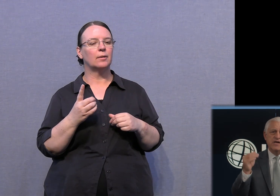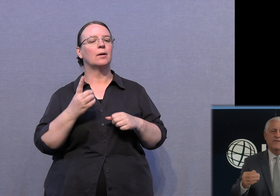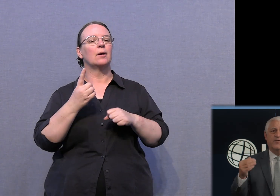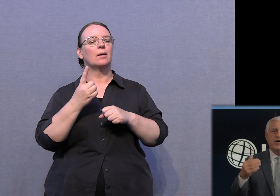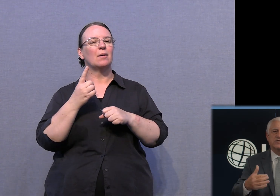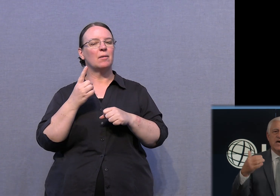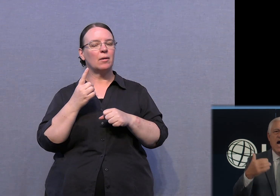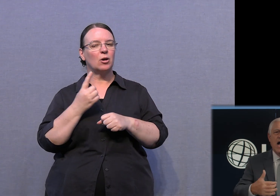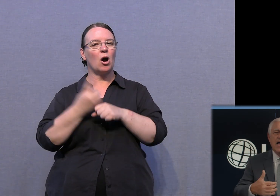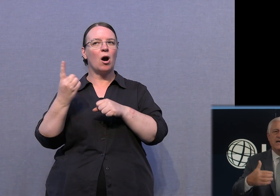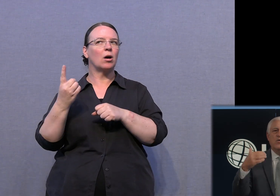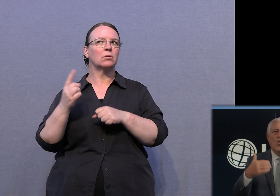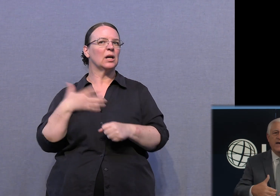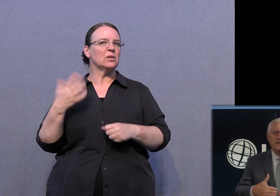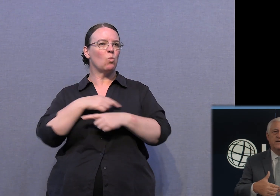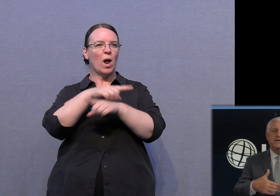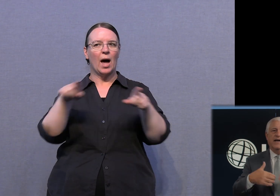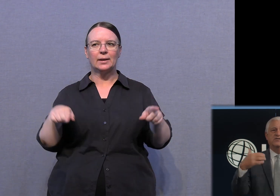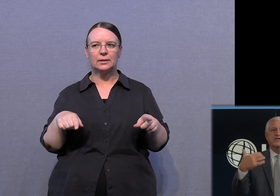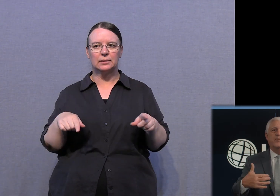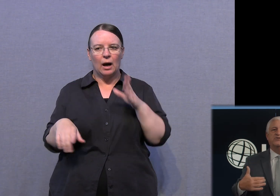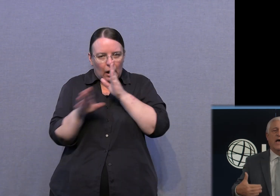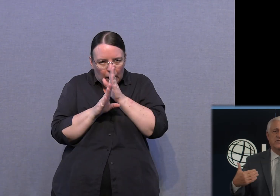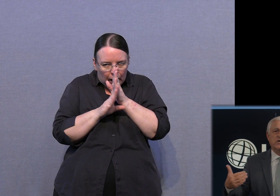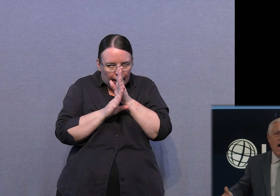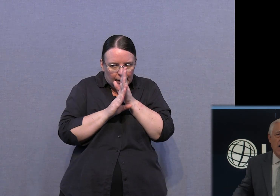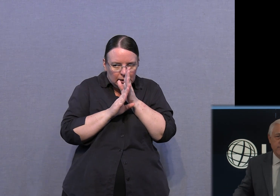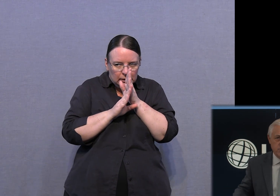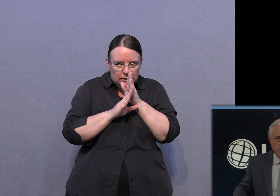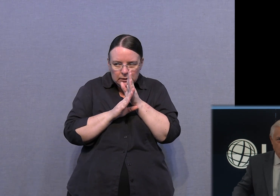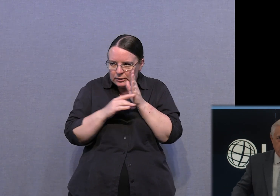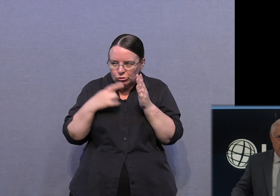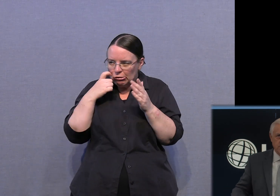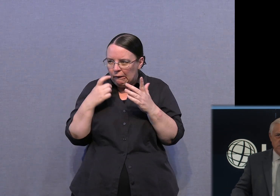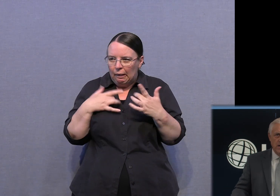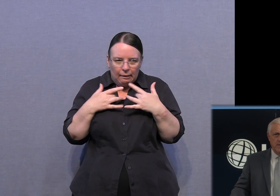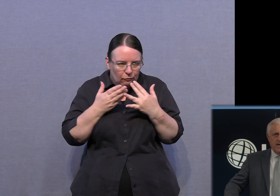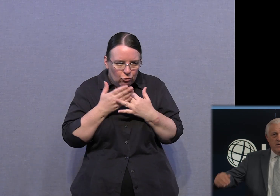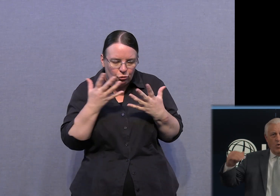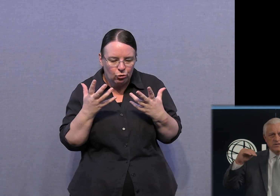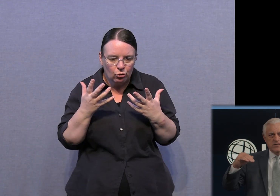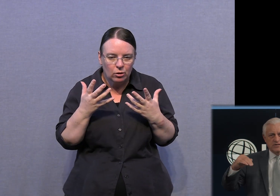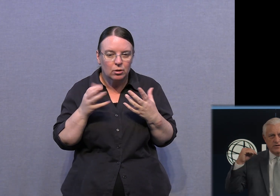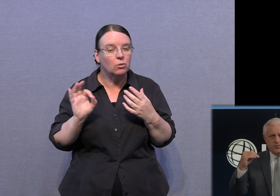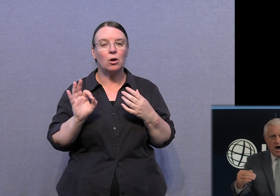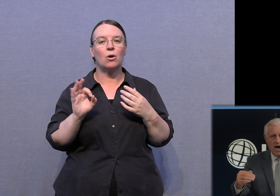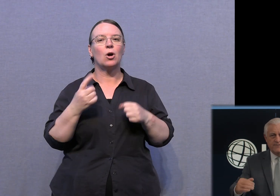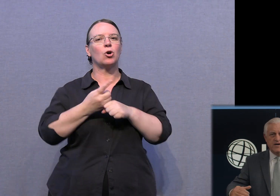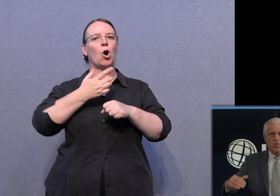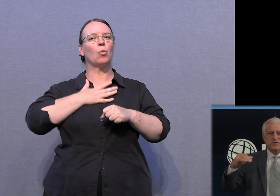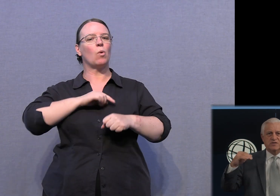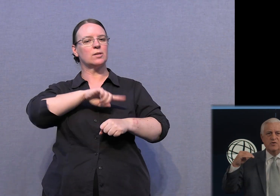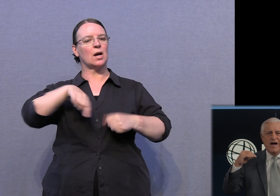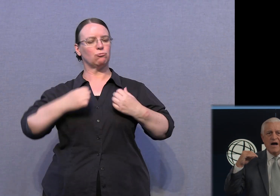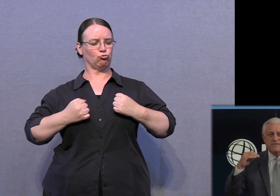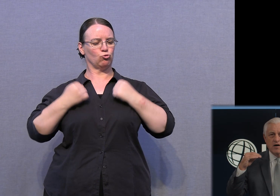is not for us to hide and wait and simply try to survive until the Lord comes. But He wants us to thrive. He